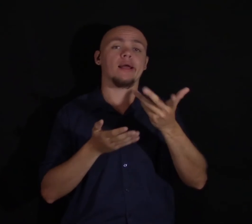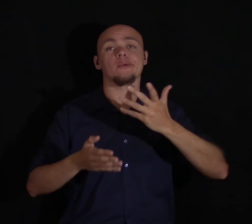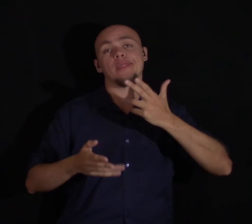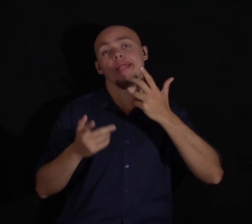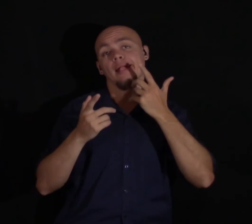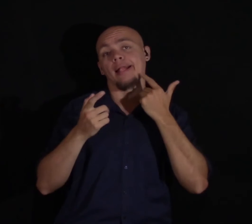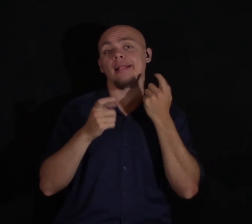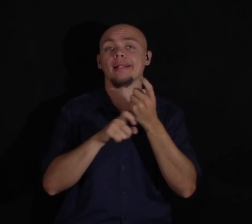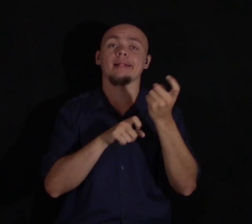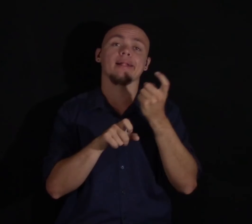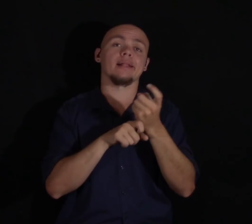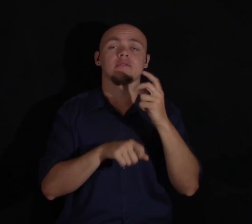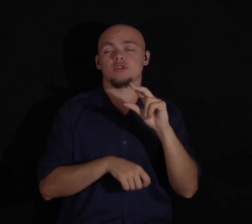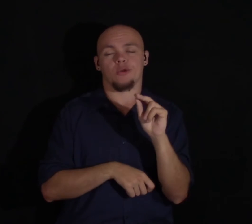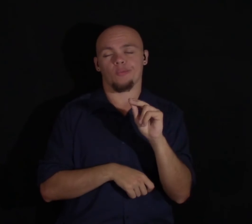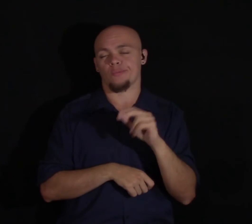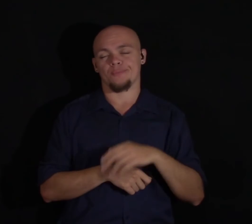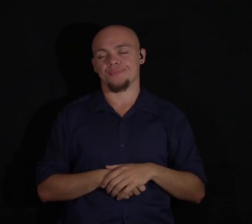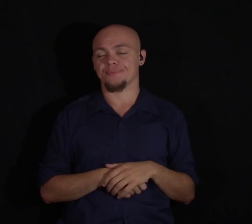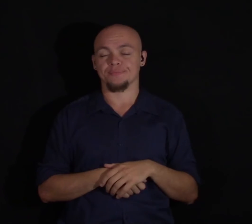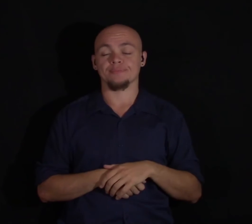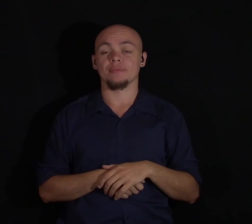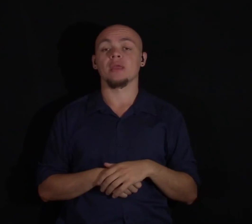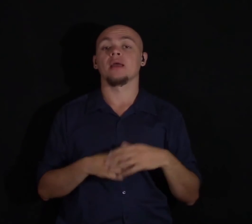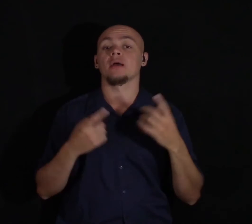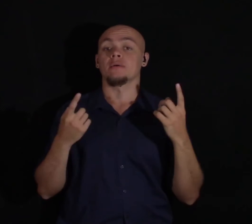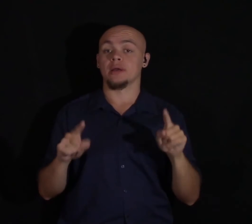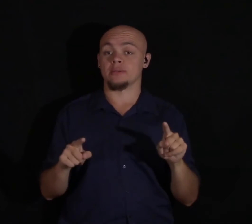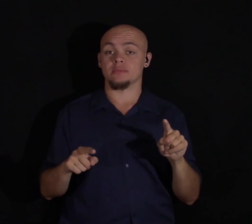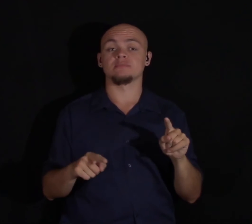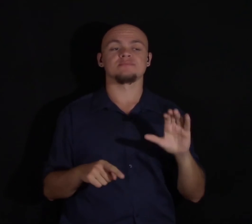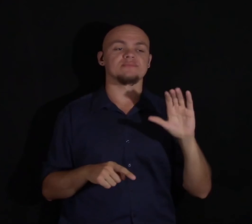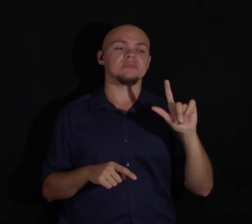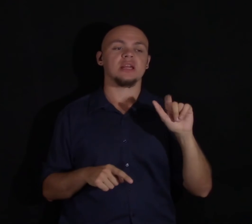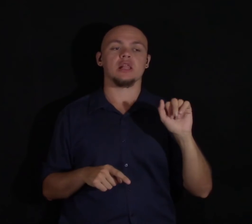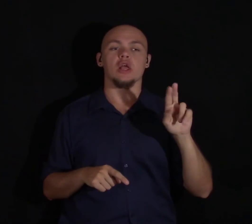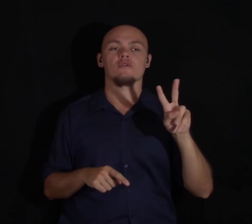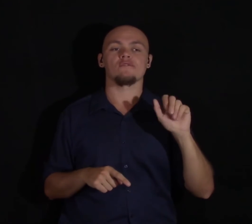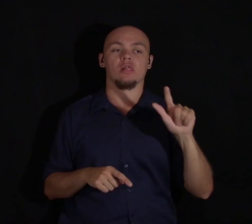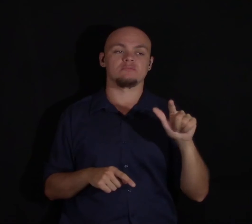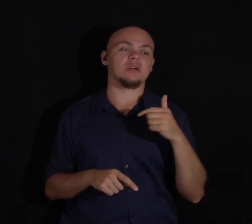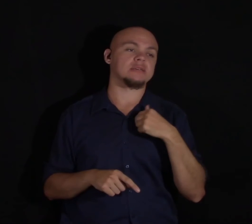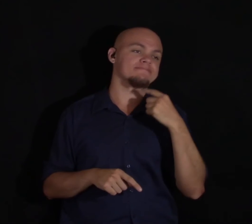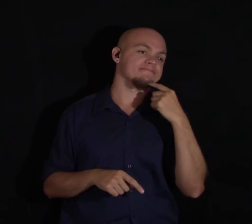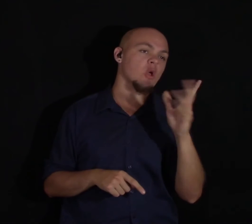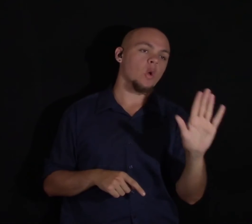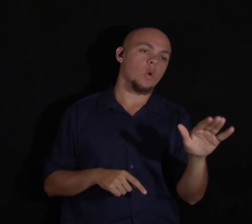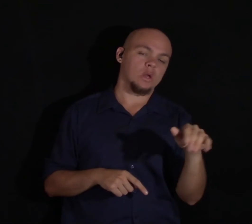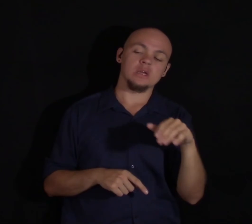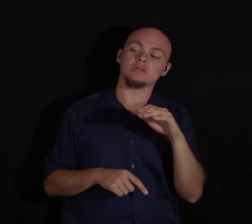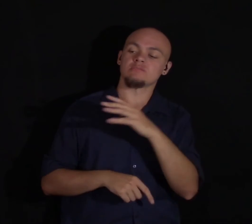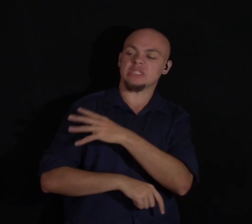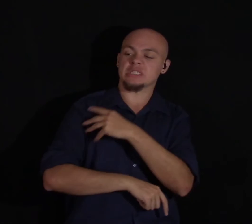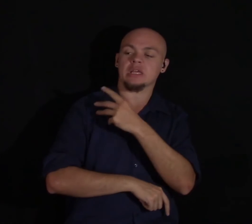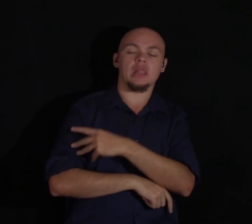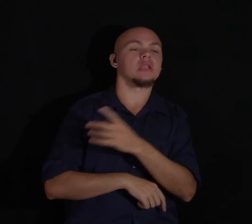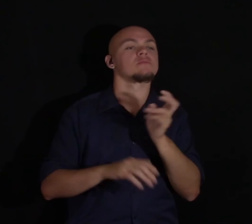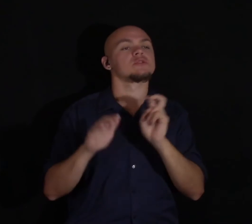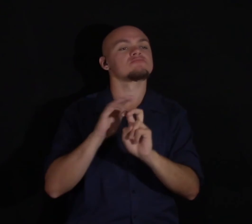expected from a guest, and accordingly I told Clerval that I wished to make the tour of Scotland alone. "Do